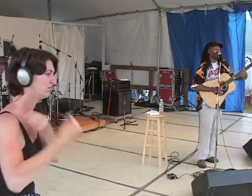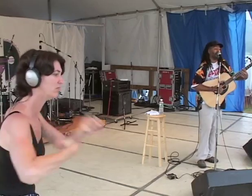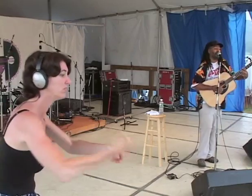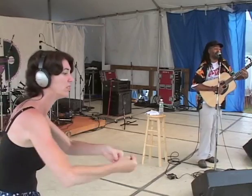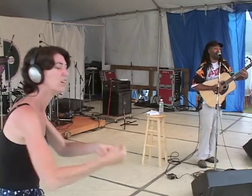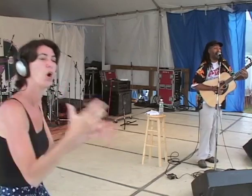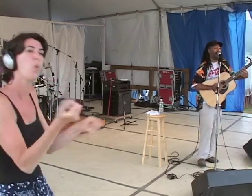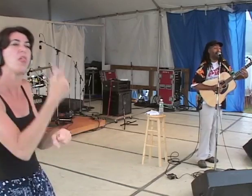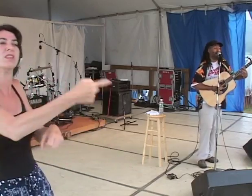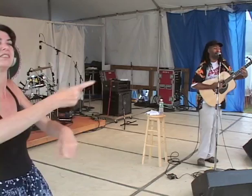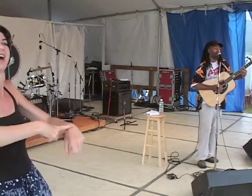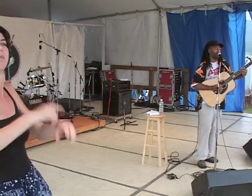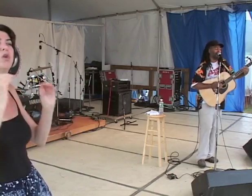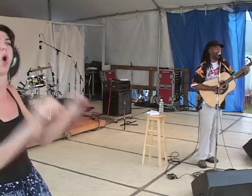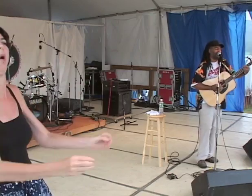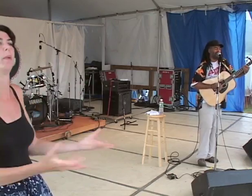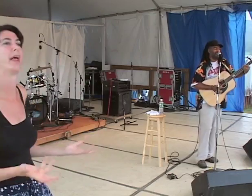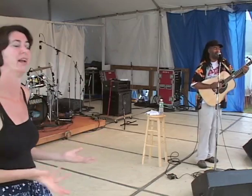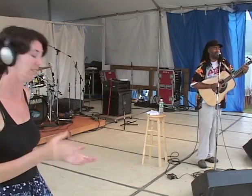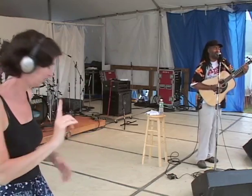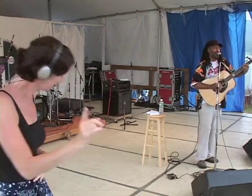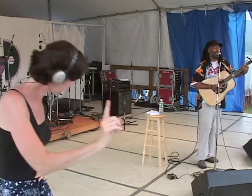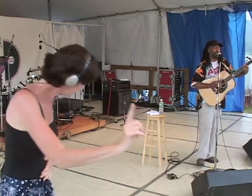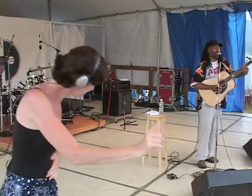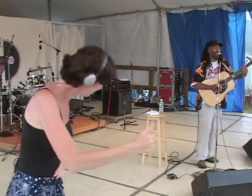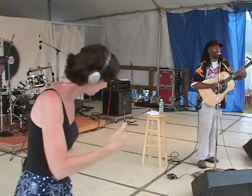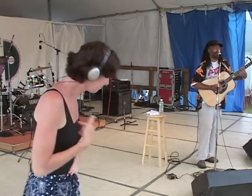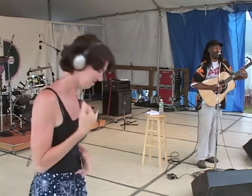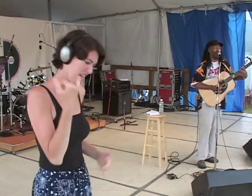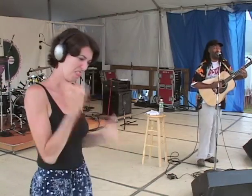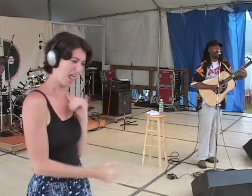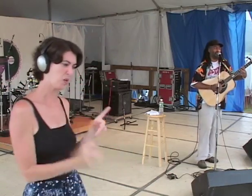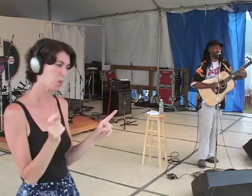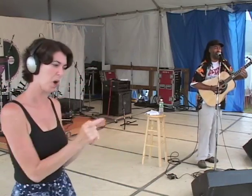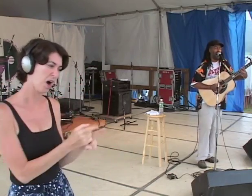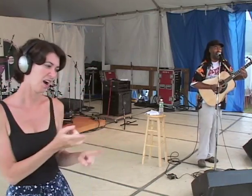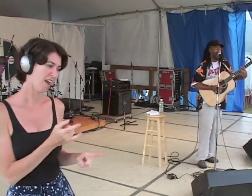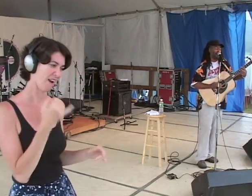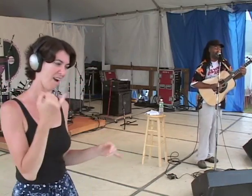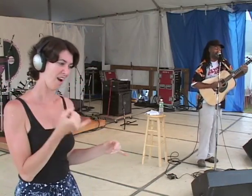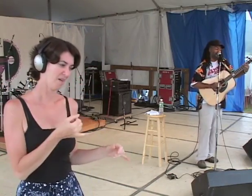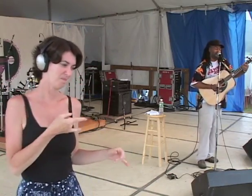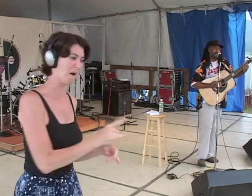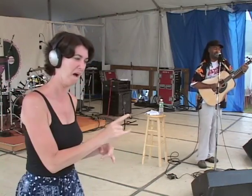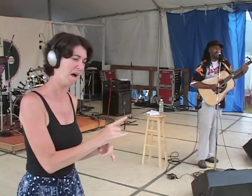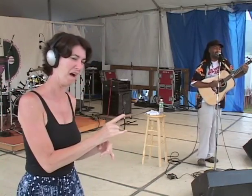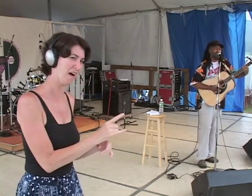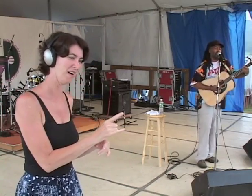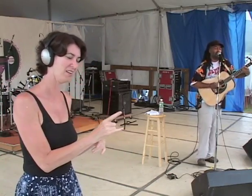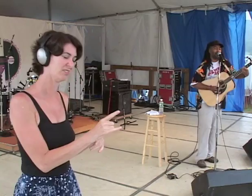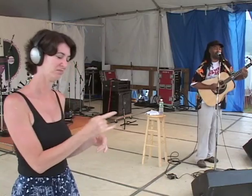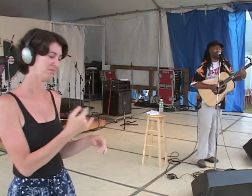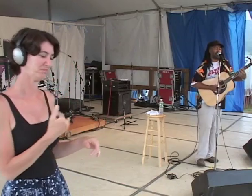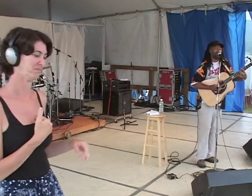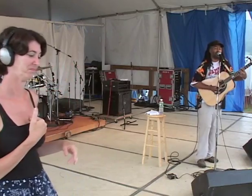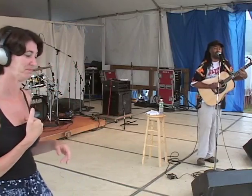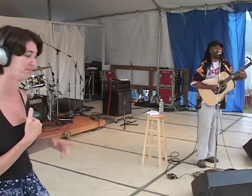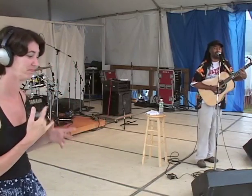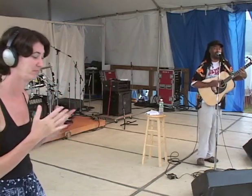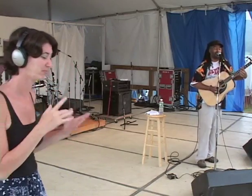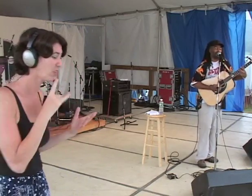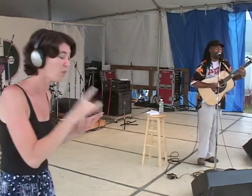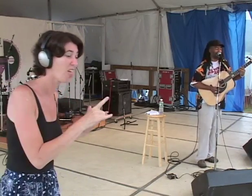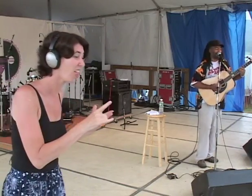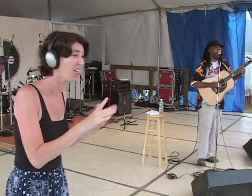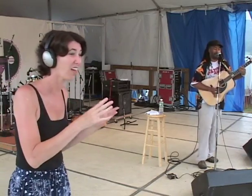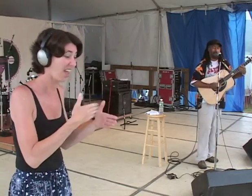Nobody's gonna win this time, no they're not. I'll get the last word at this time. It never ends up a game, it